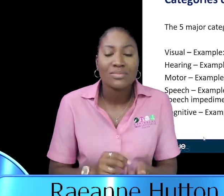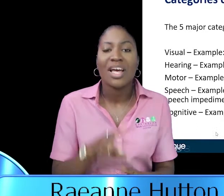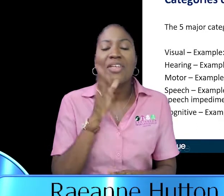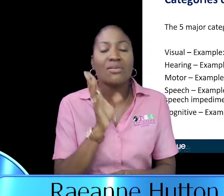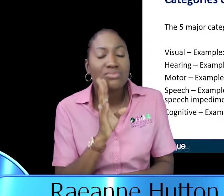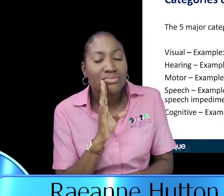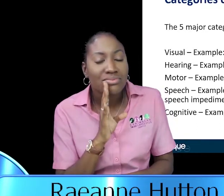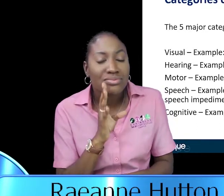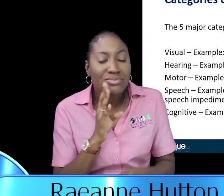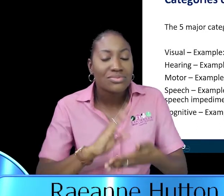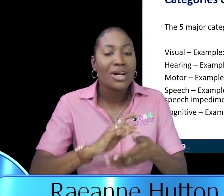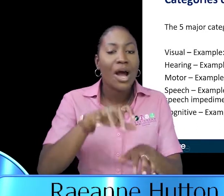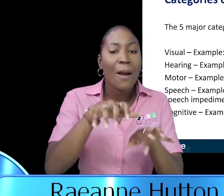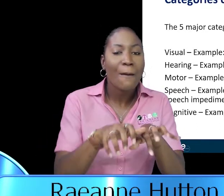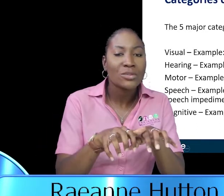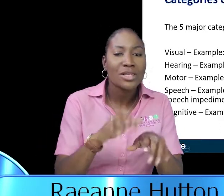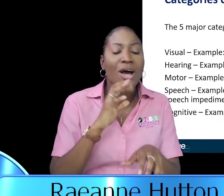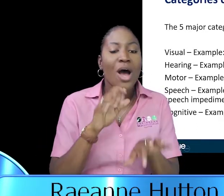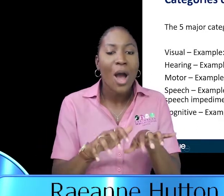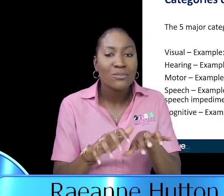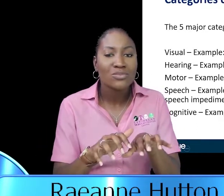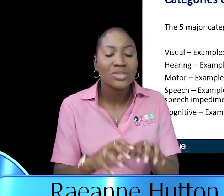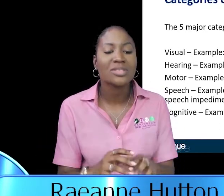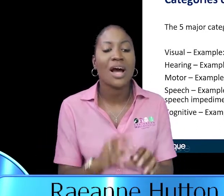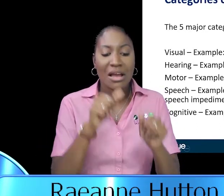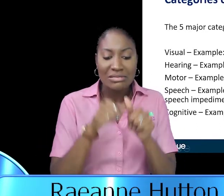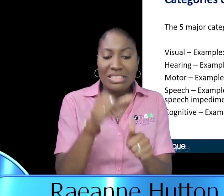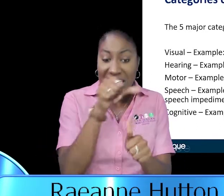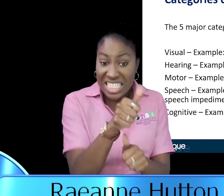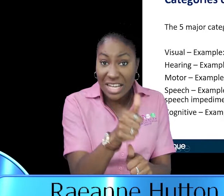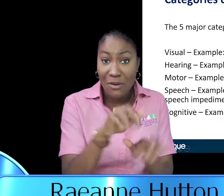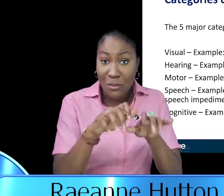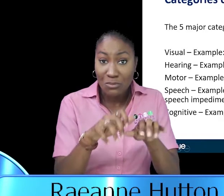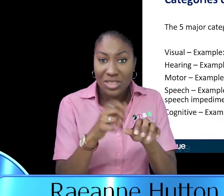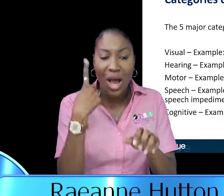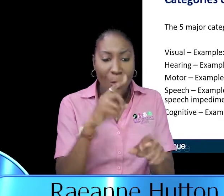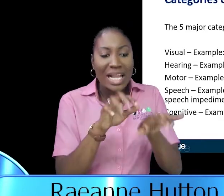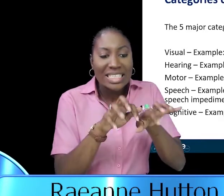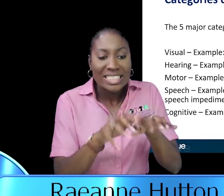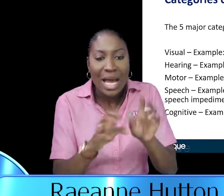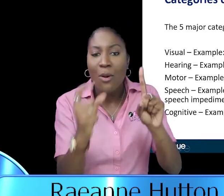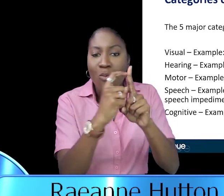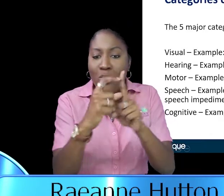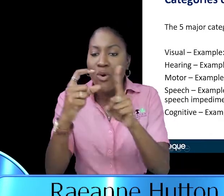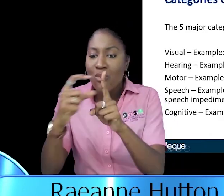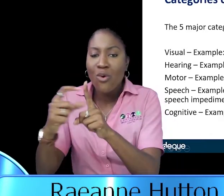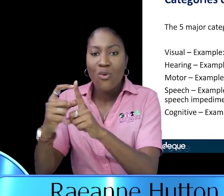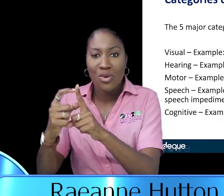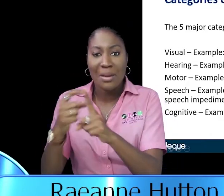program called Drag and Dictate. Windows 10 has speech input built into it. So does Microsoft